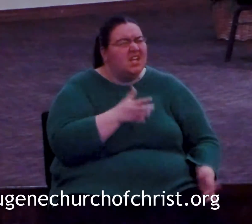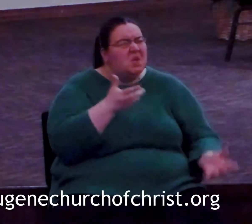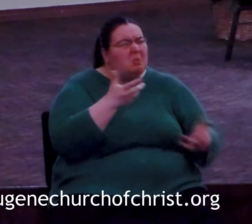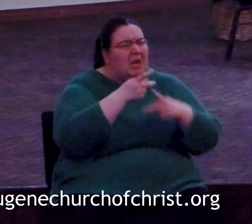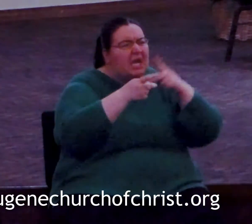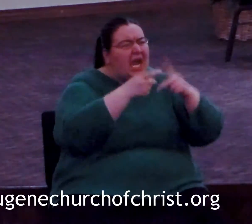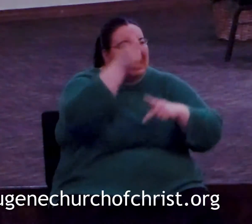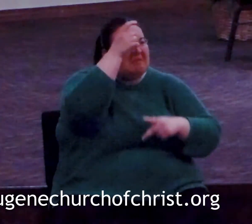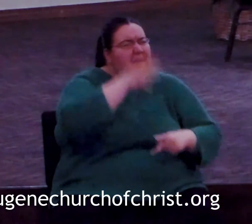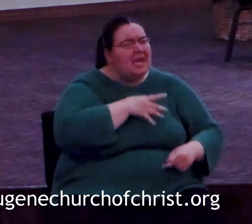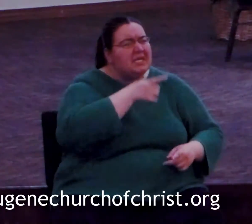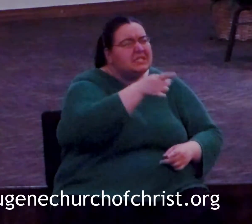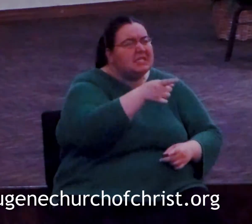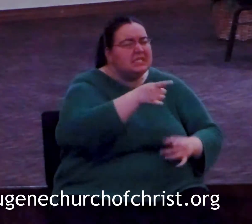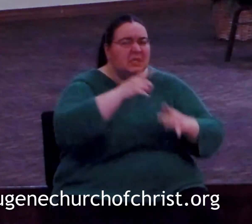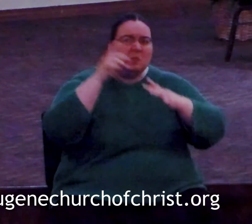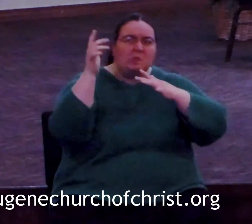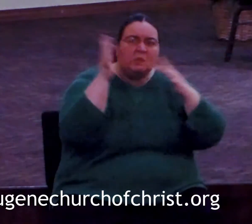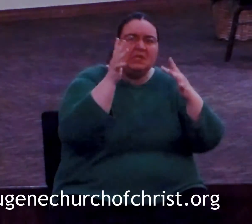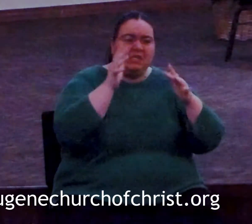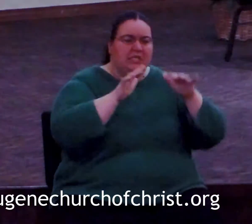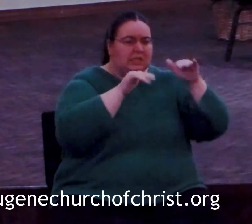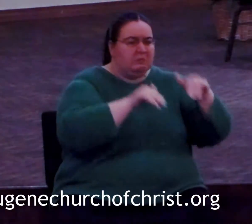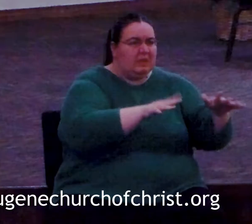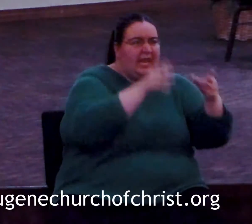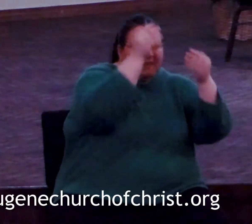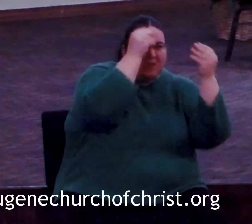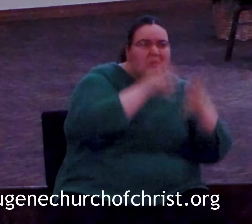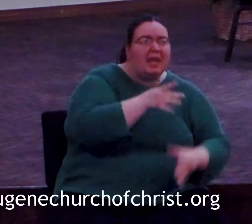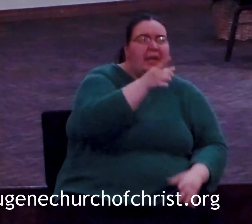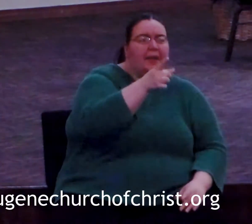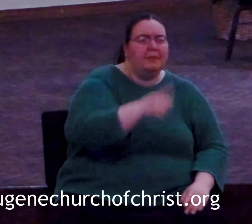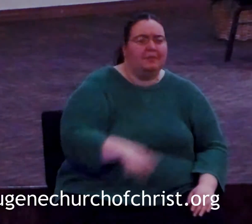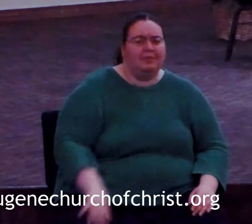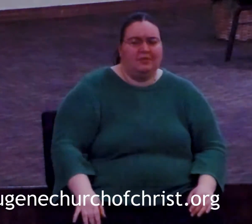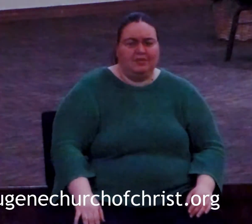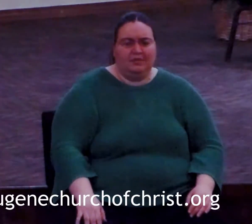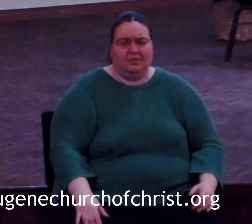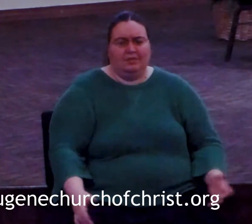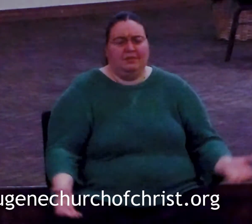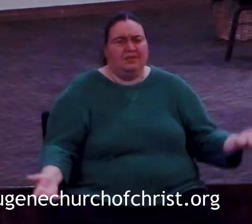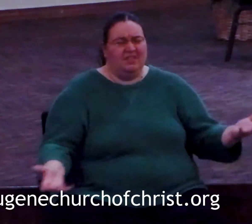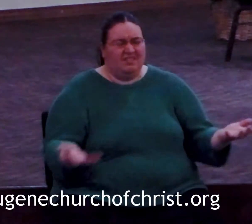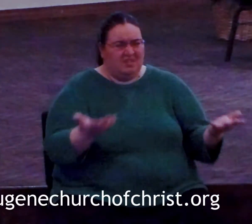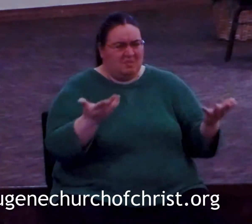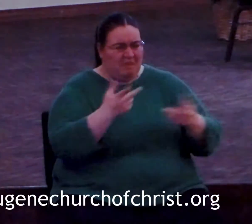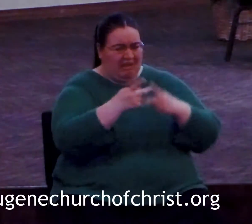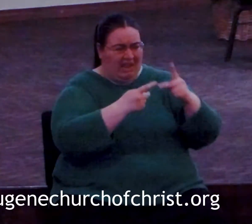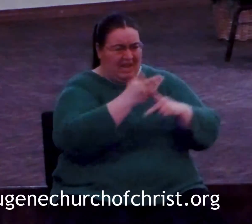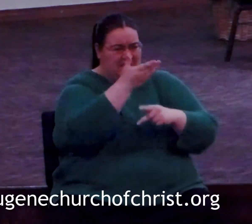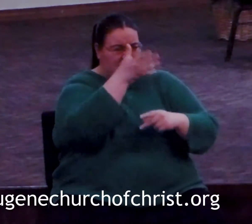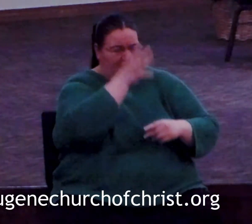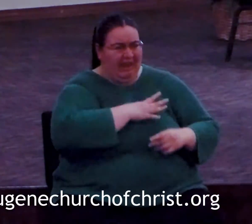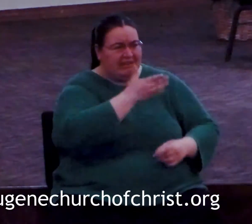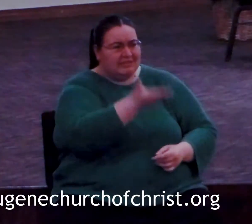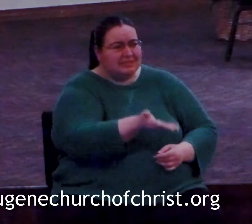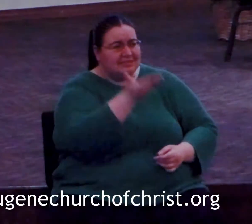this? Even the winds and the waves obey him. What kind of man is this? He is like no other man who has ever walked the face of the